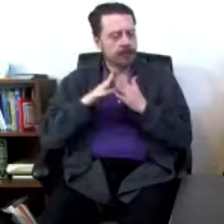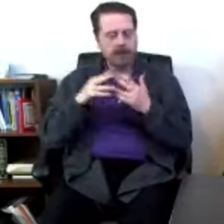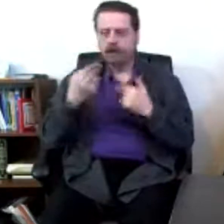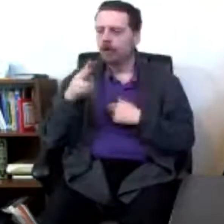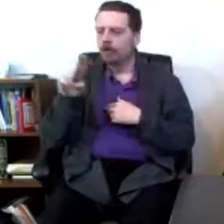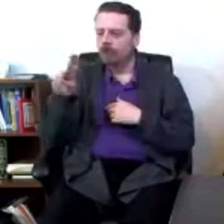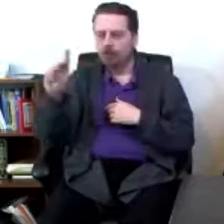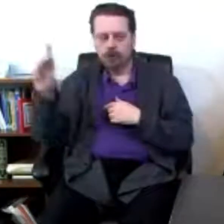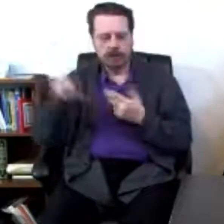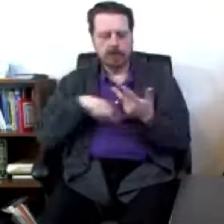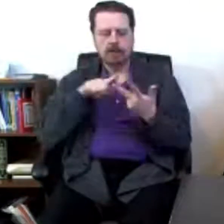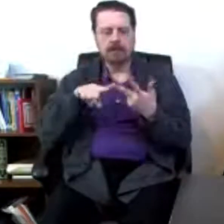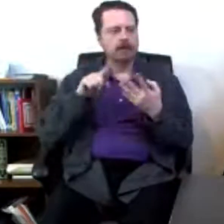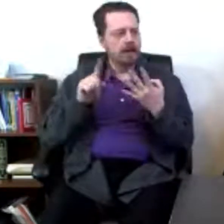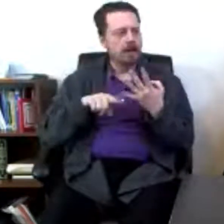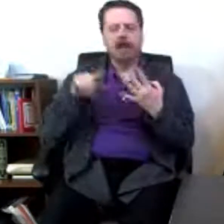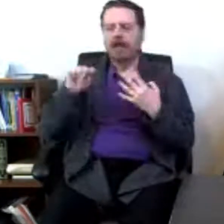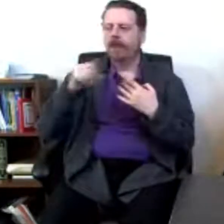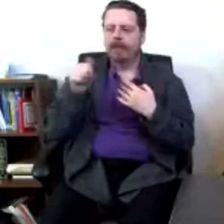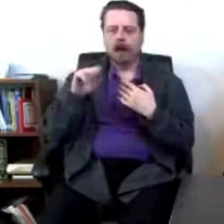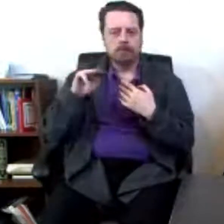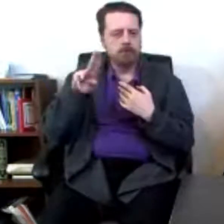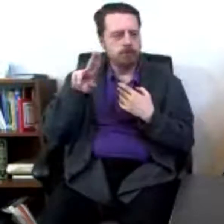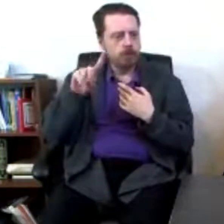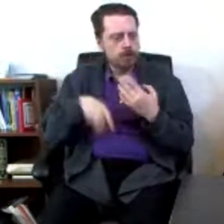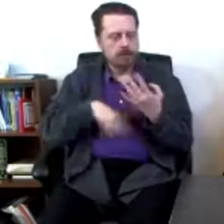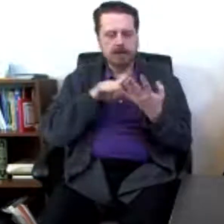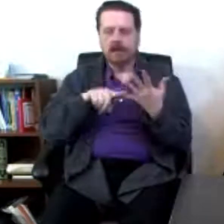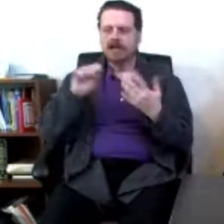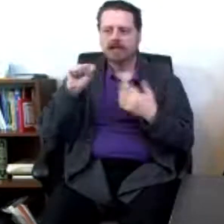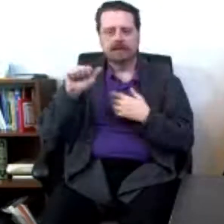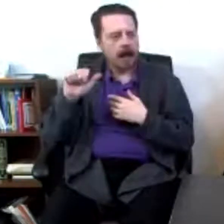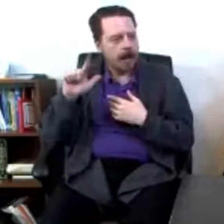the people of Thamud, the people of Prophet Saleh,